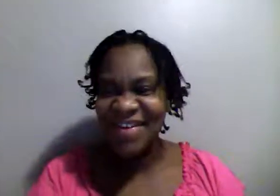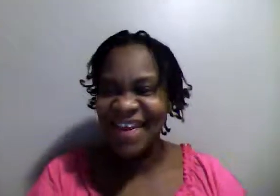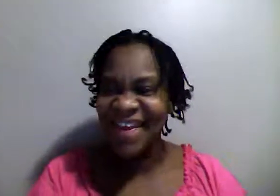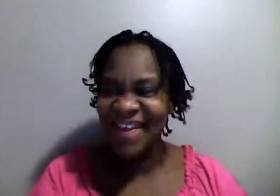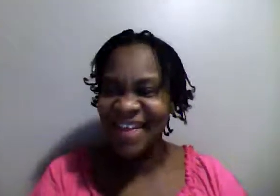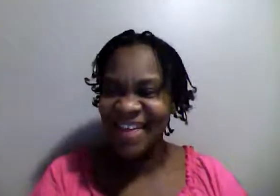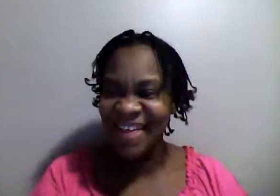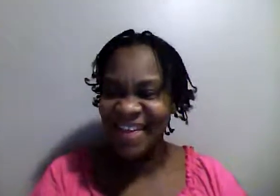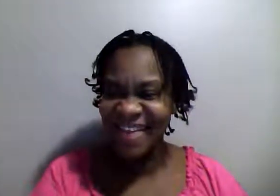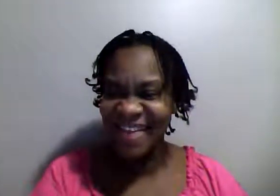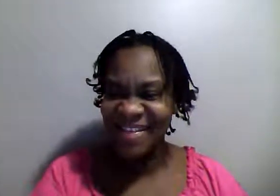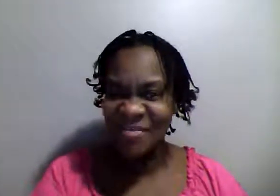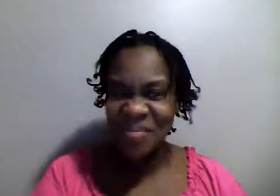going?